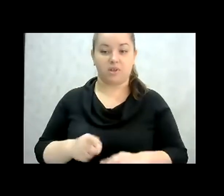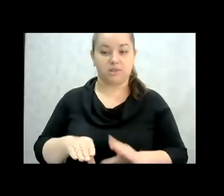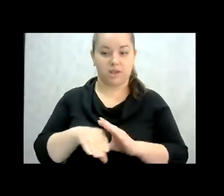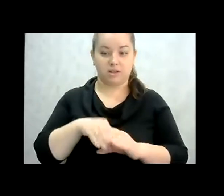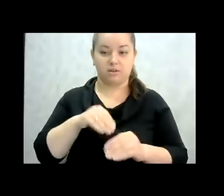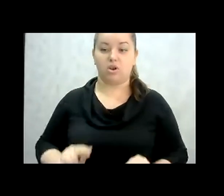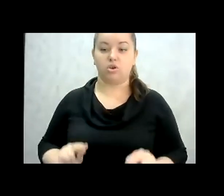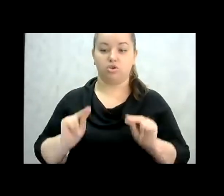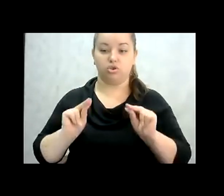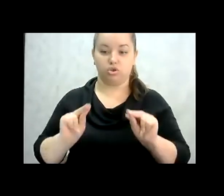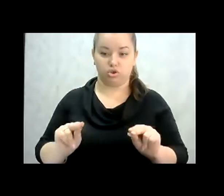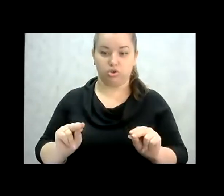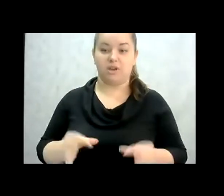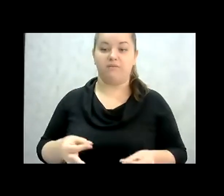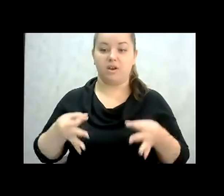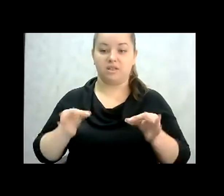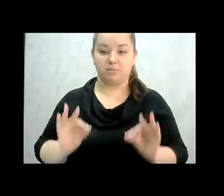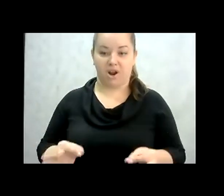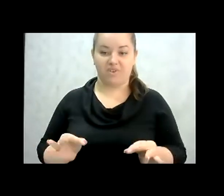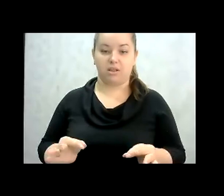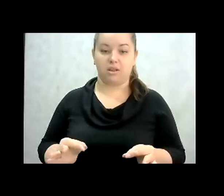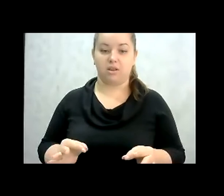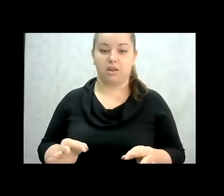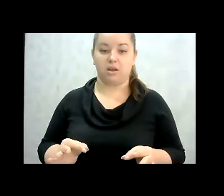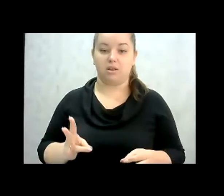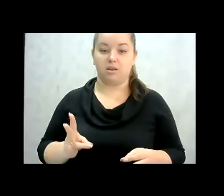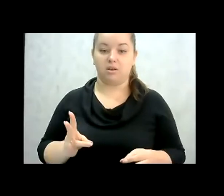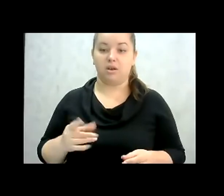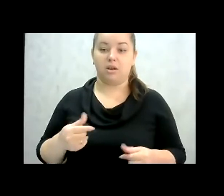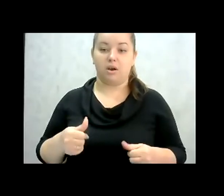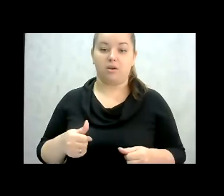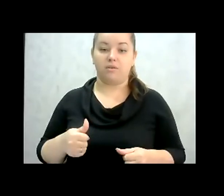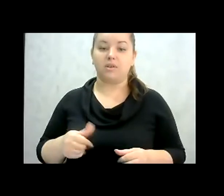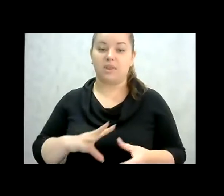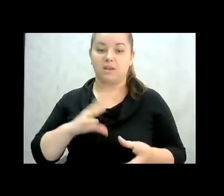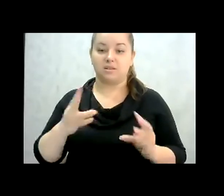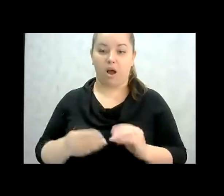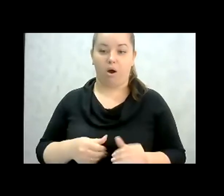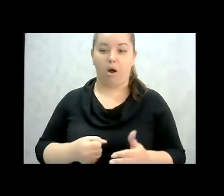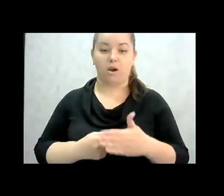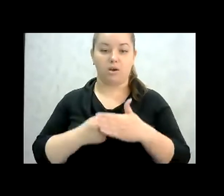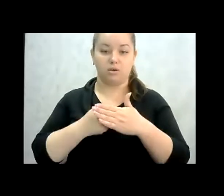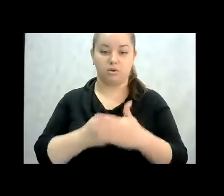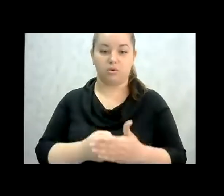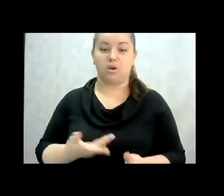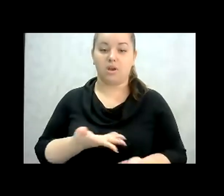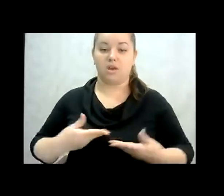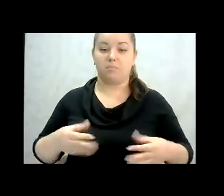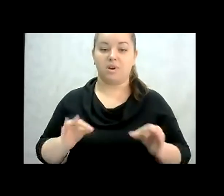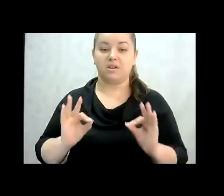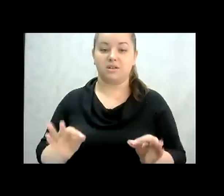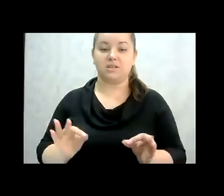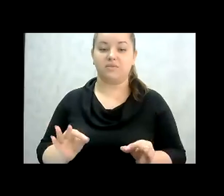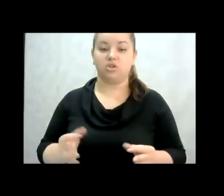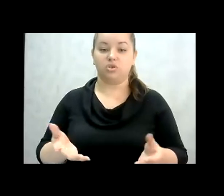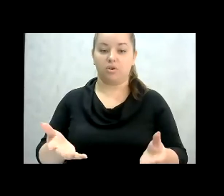complex circumstances. And this is something which, of course, we have taken into account when it comes to NMO's